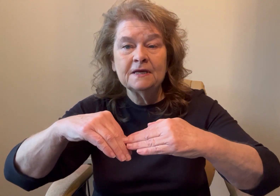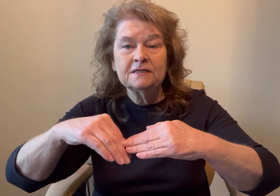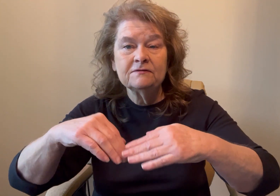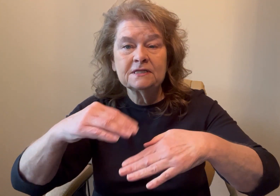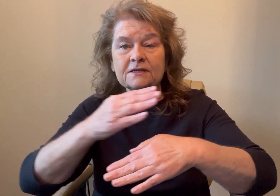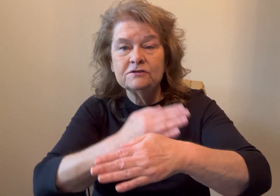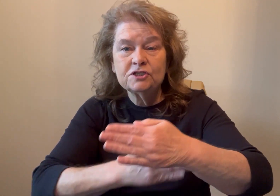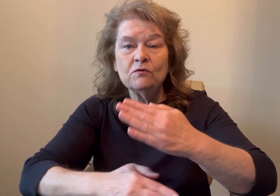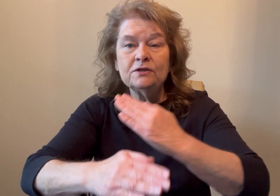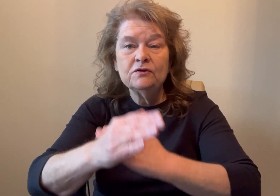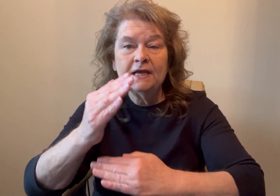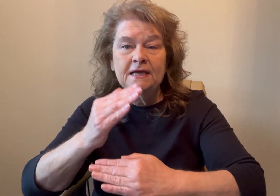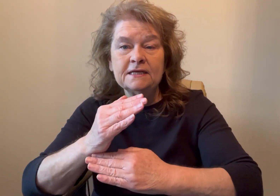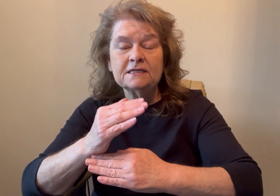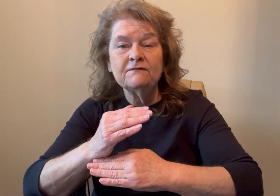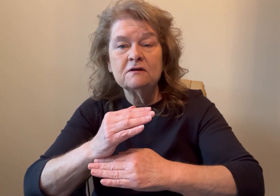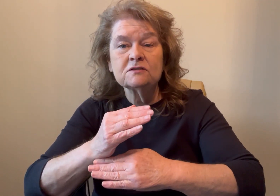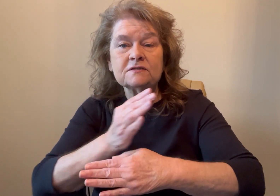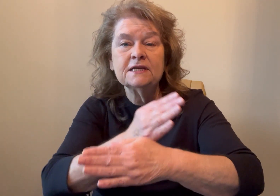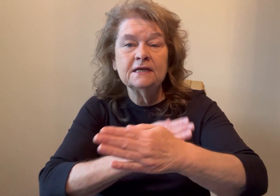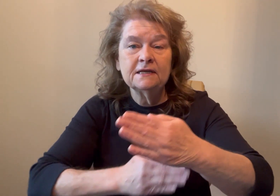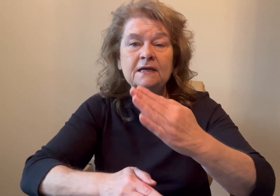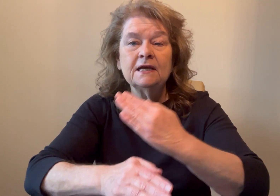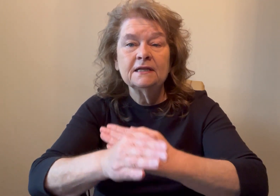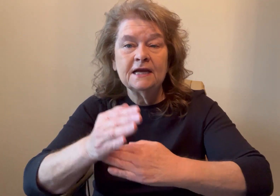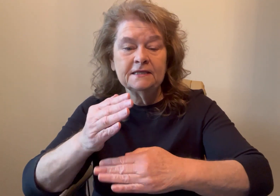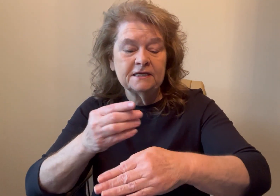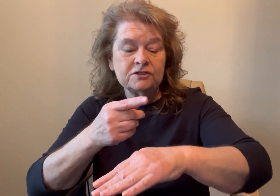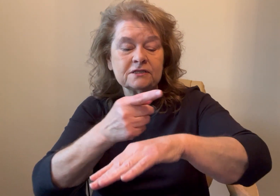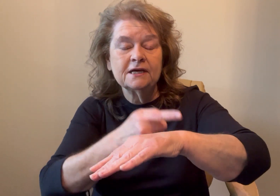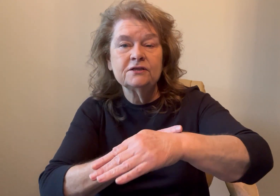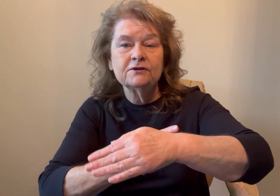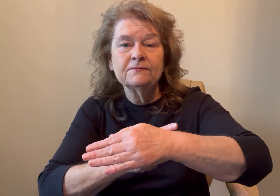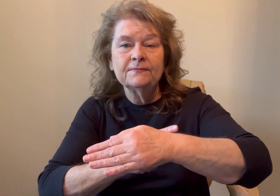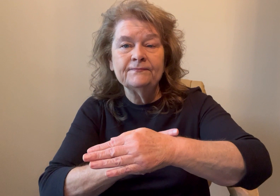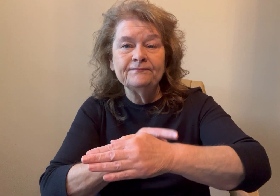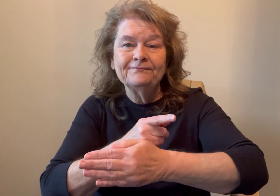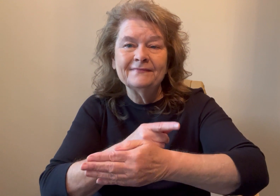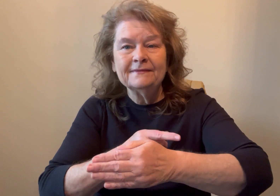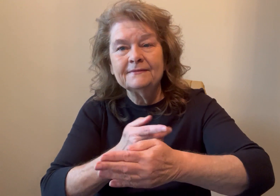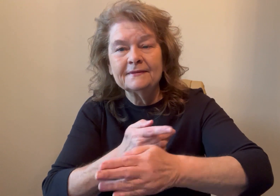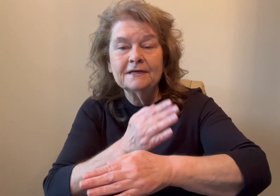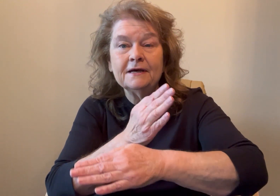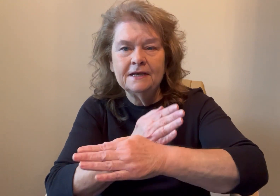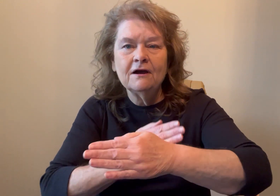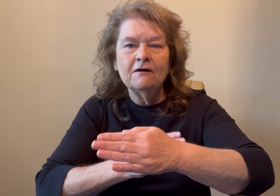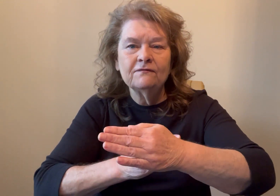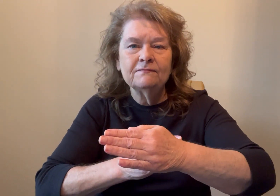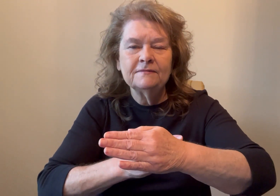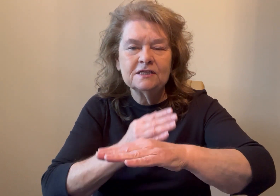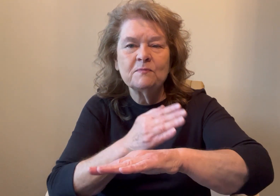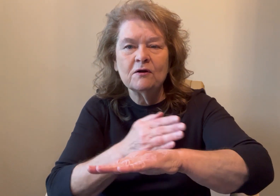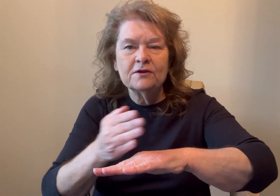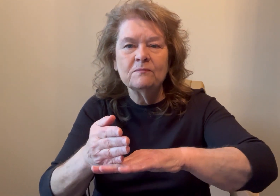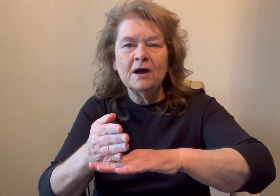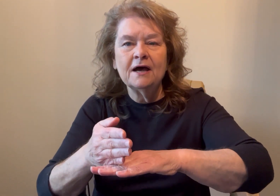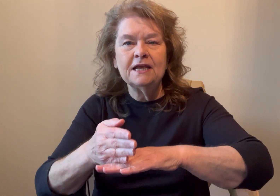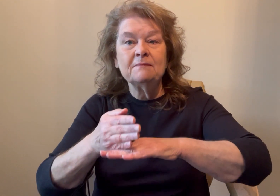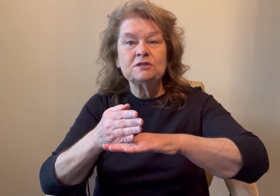So it's like you're showing your hands. I've also seen it like this, just like you're cutting off this part of your body. I'm